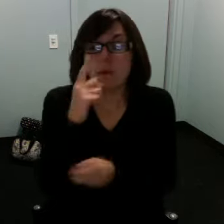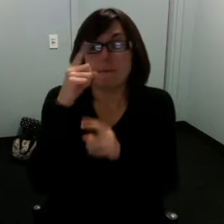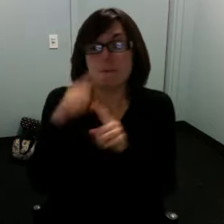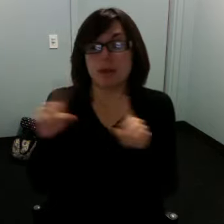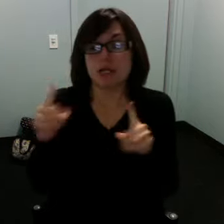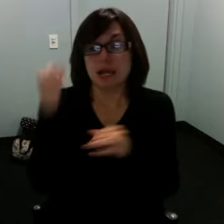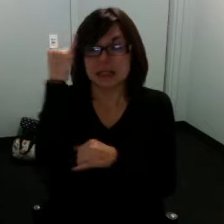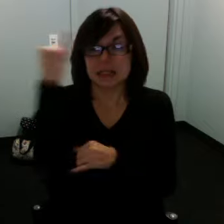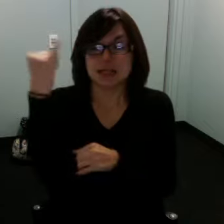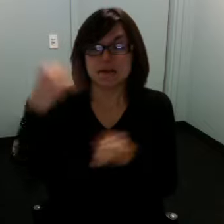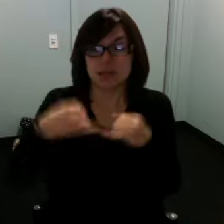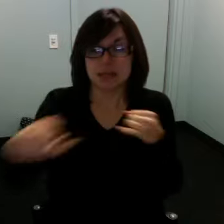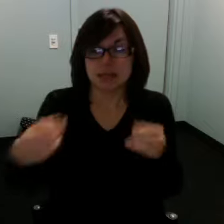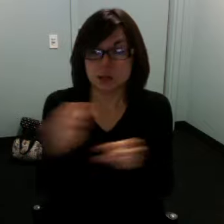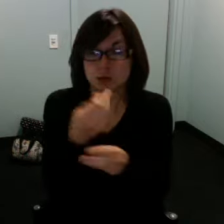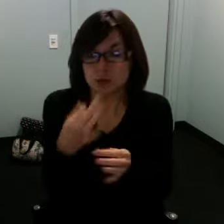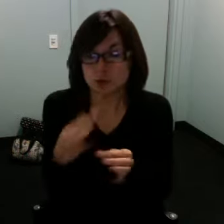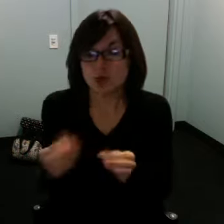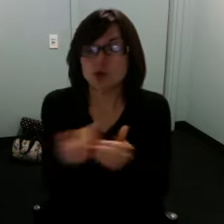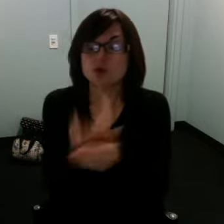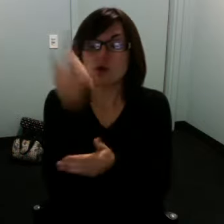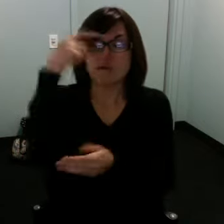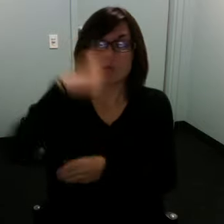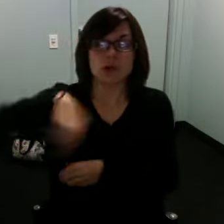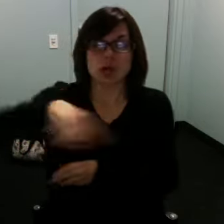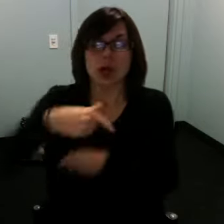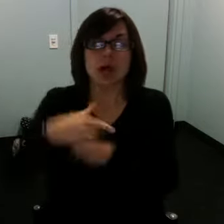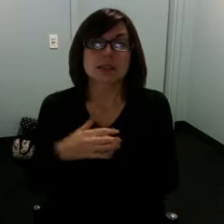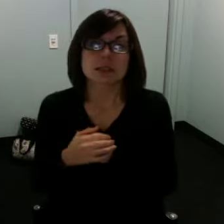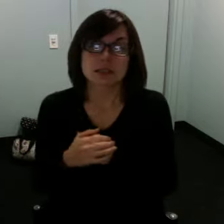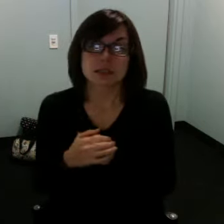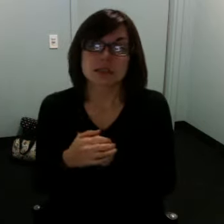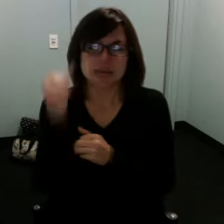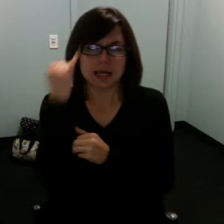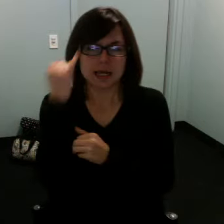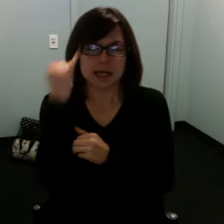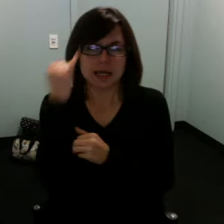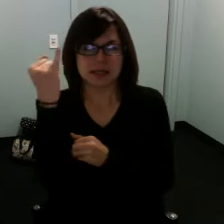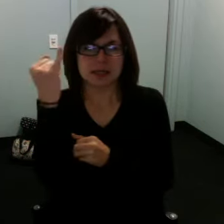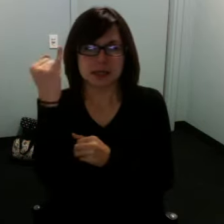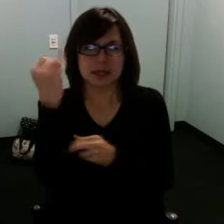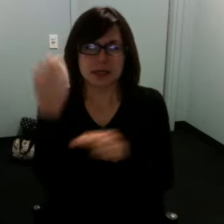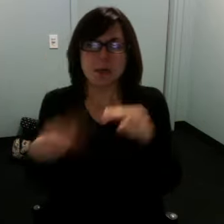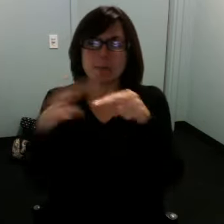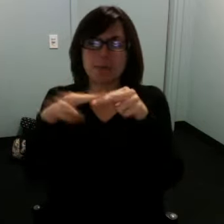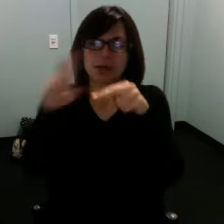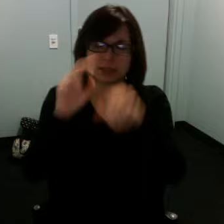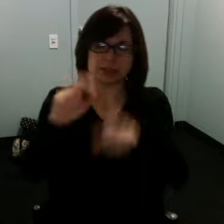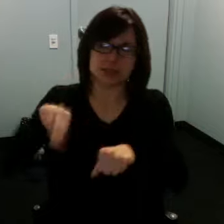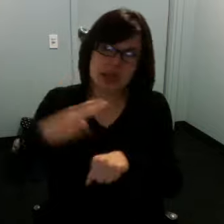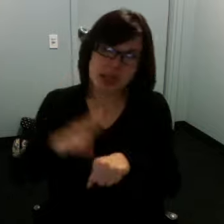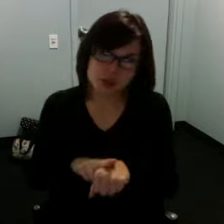us. These kinds of problems are going to arise very naturally because they basically deal with trying to find when two